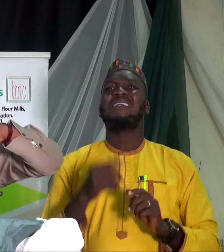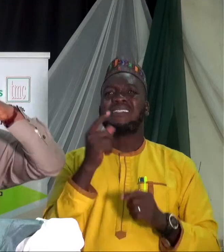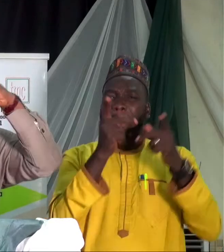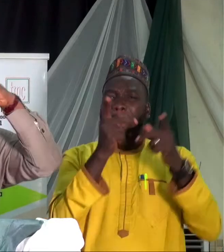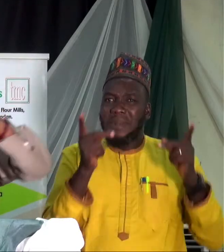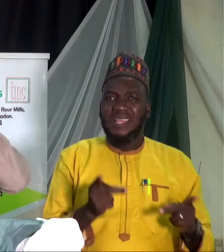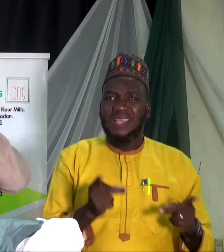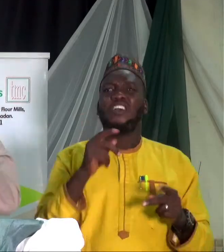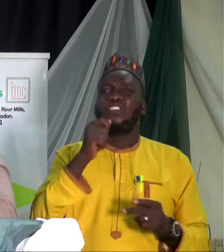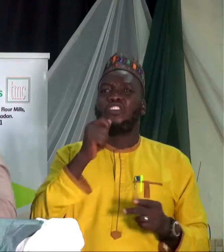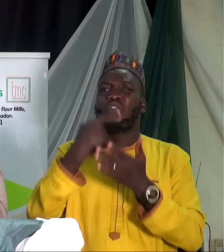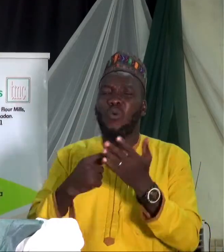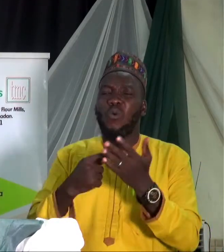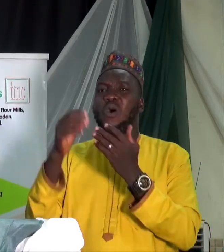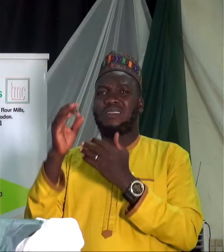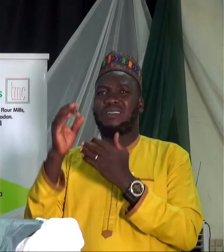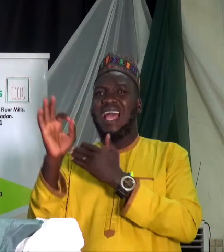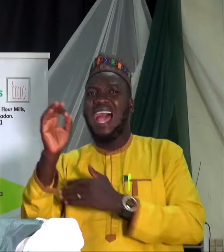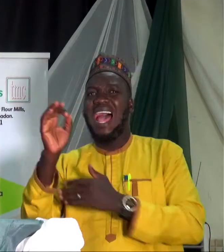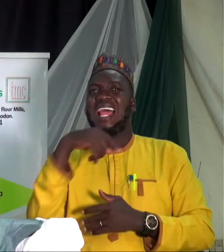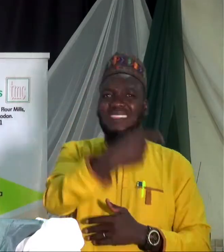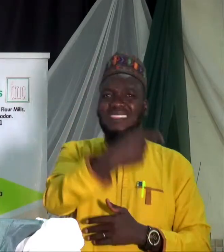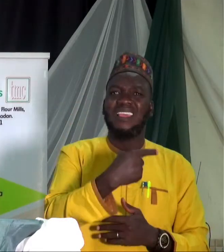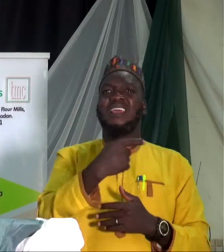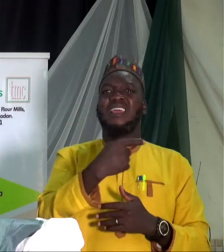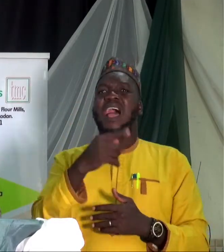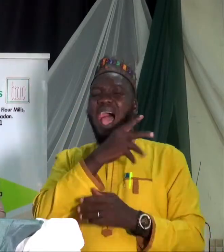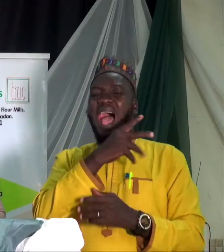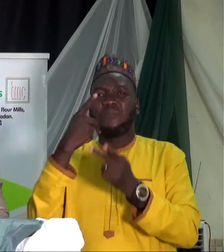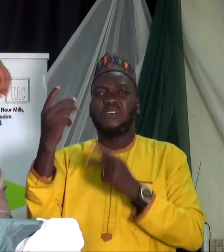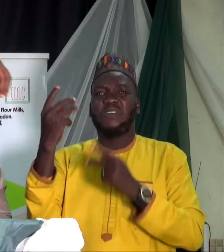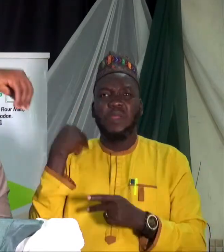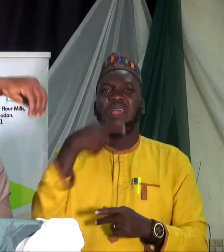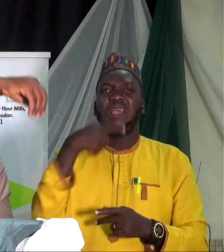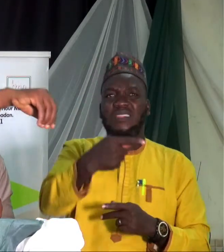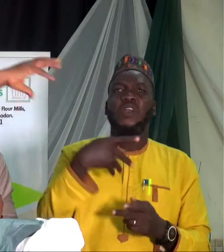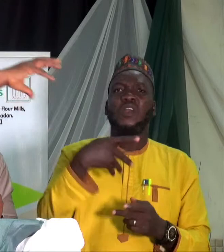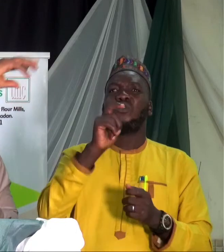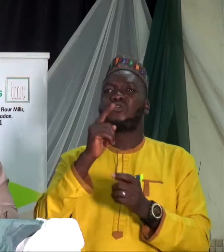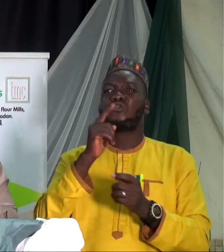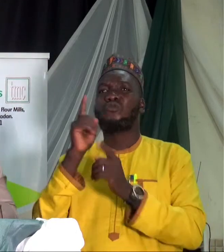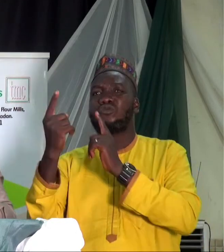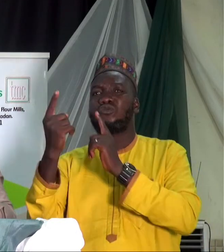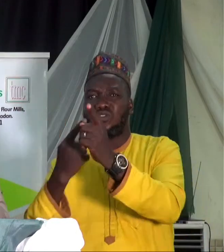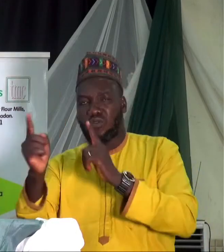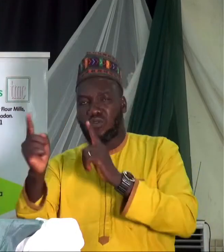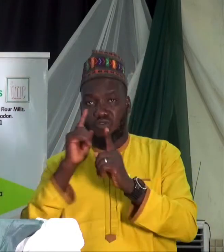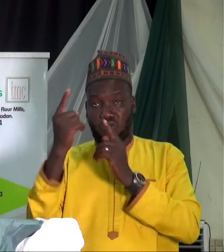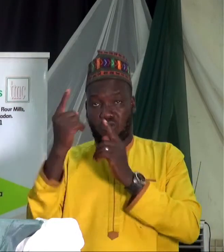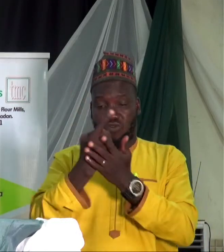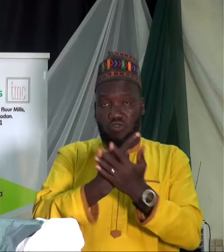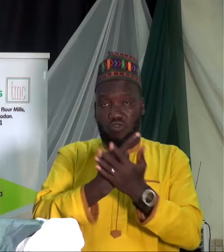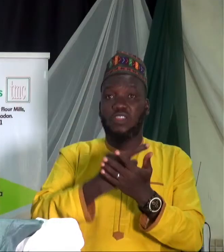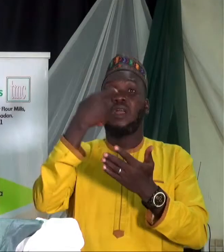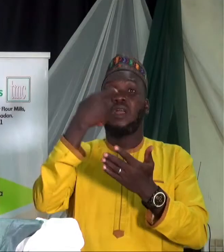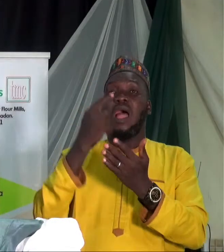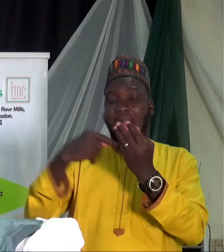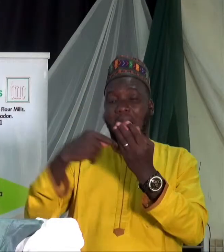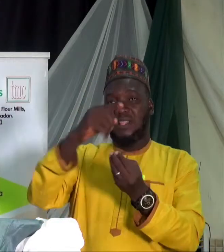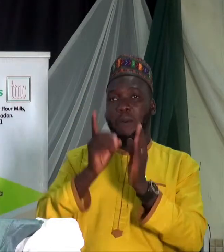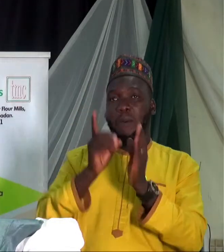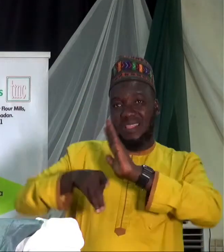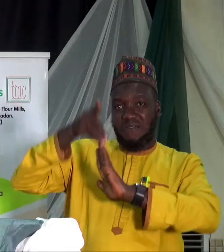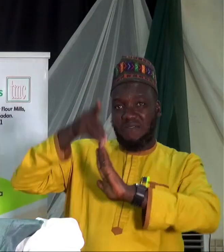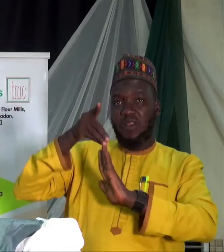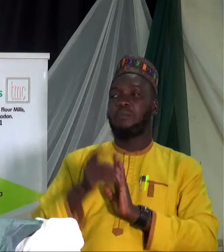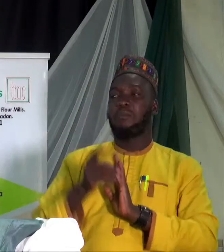wi ni kan lo e ka ma ba wa so we should talk to ourselves about our own development and why are we talking of Nigeria development ki lo